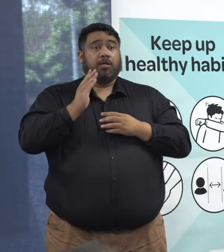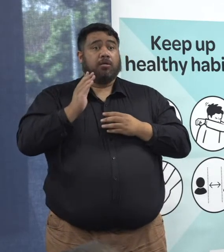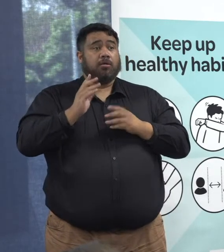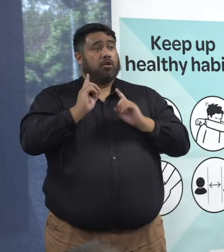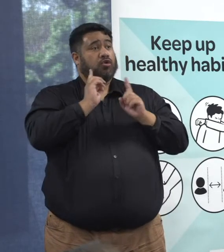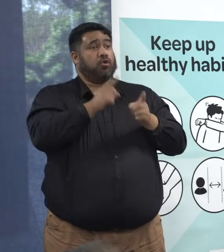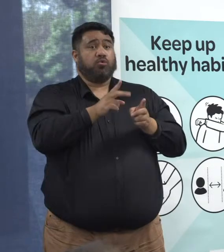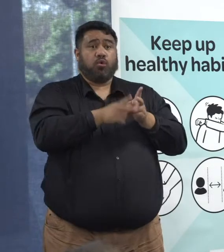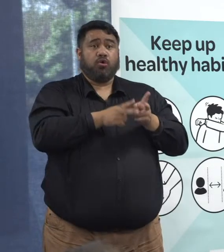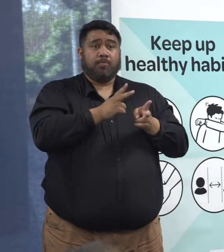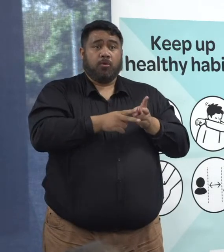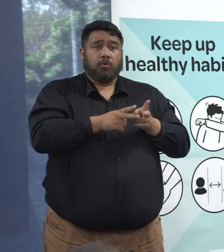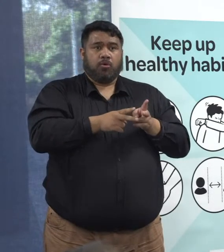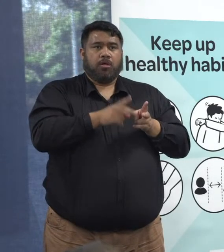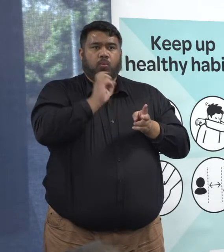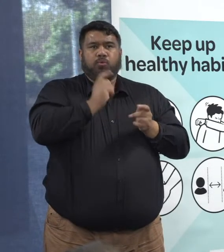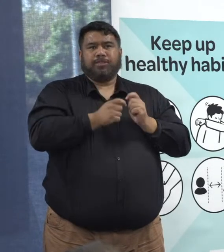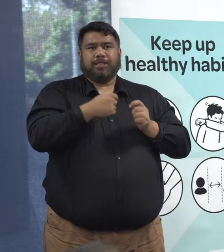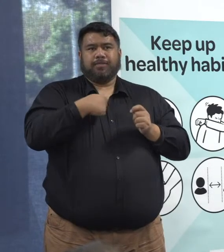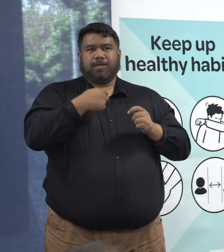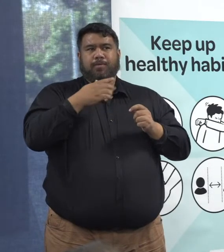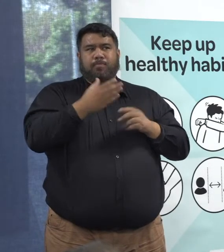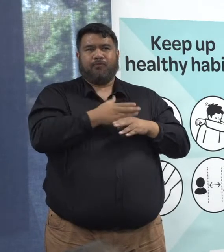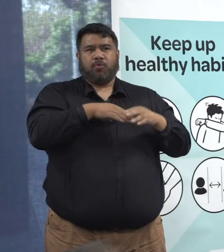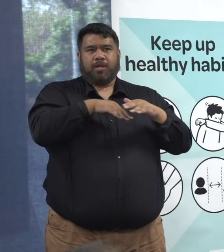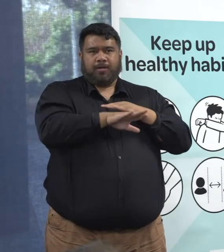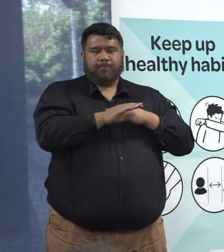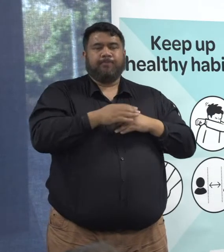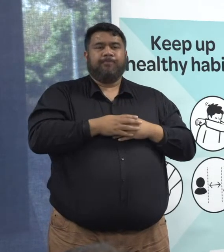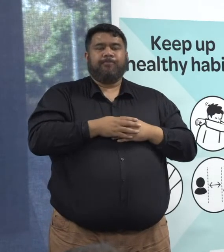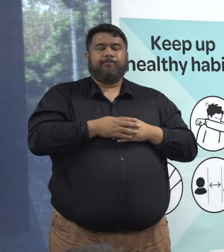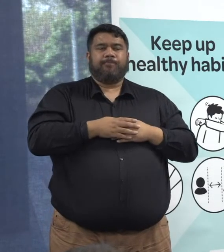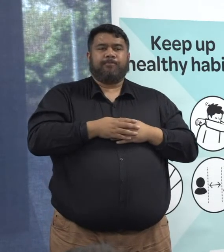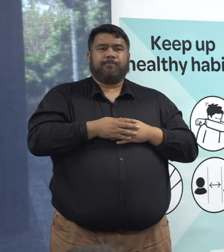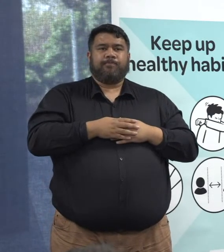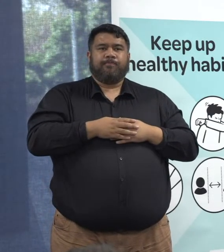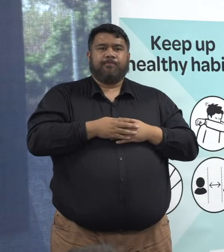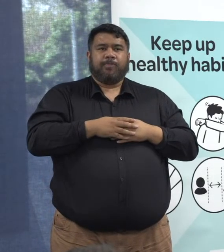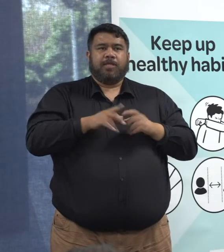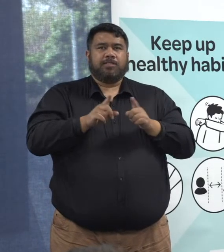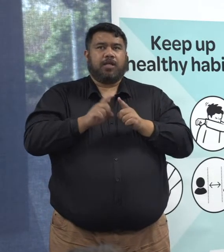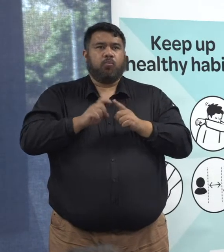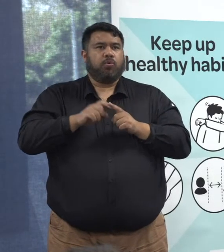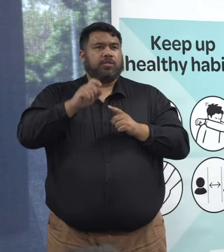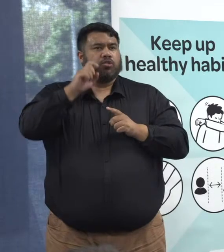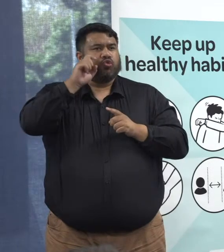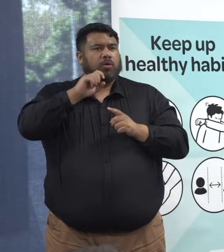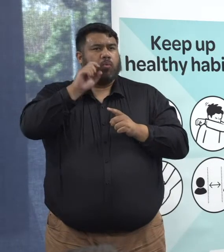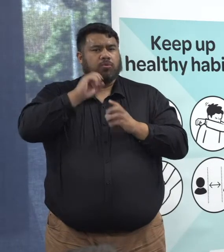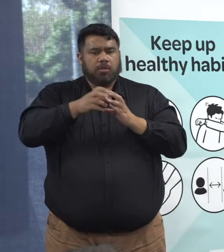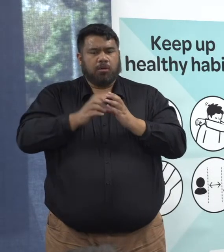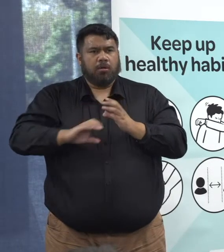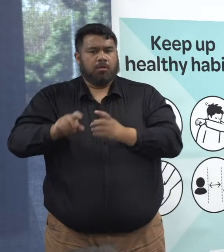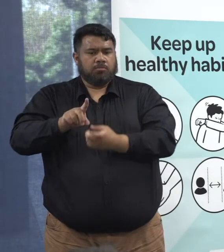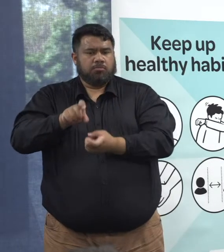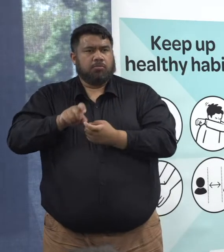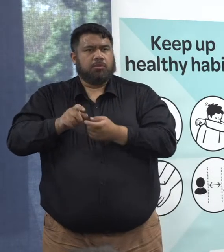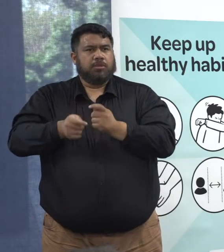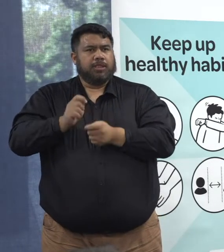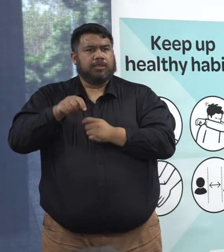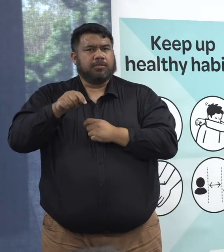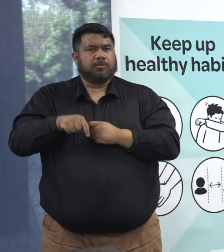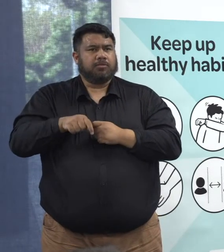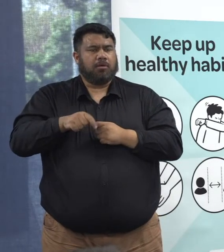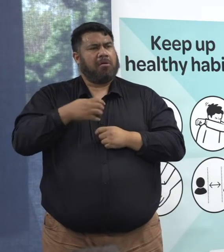reason, going into hospital gets tested, and that's staying steady, as is the wastewater testing. So some of that apparent increase